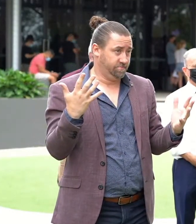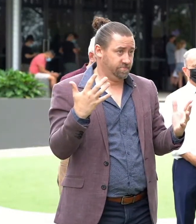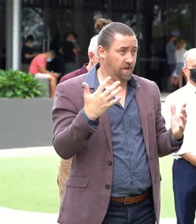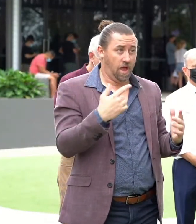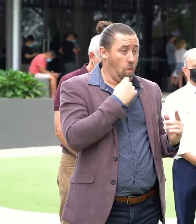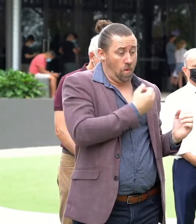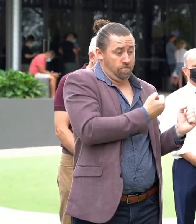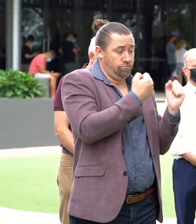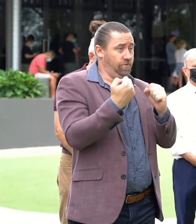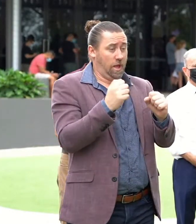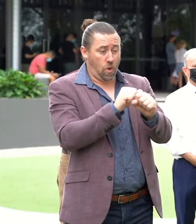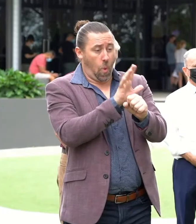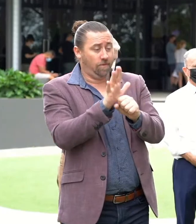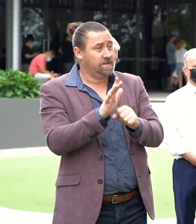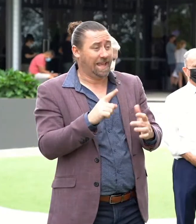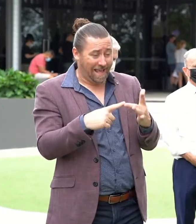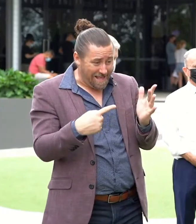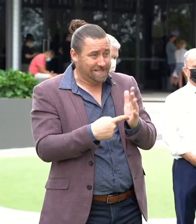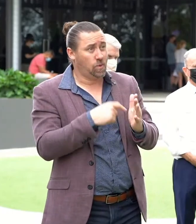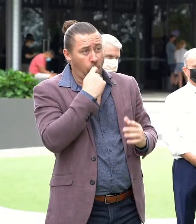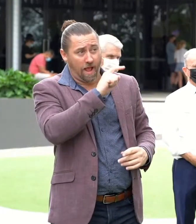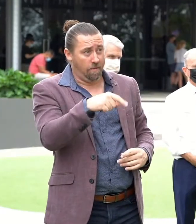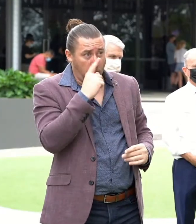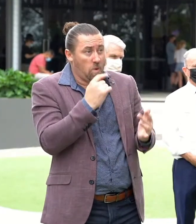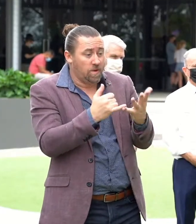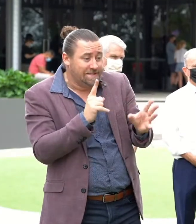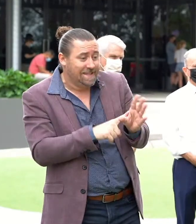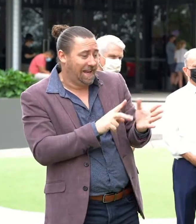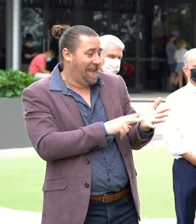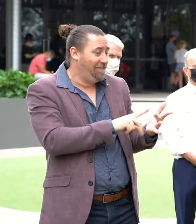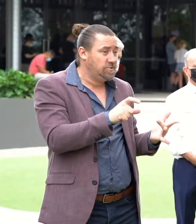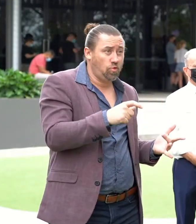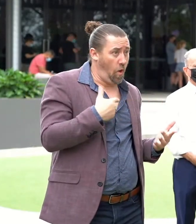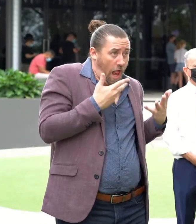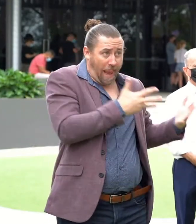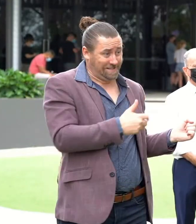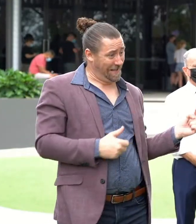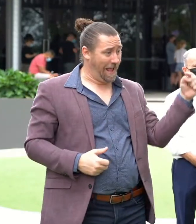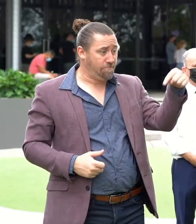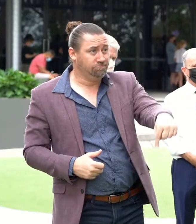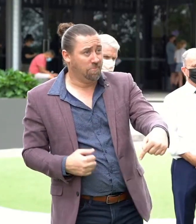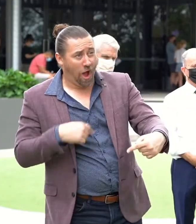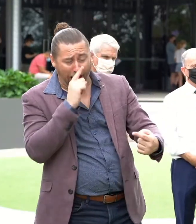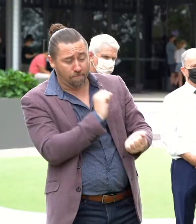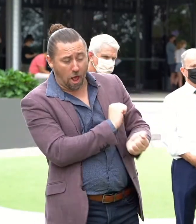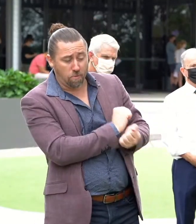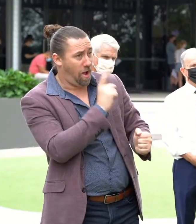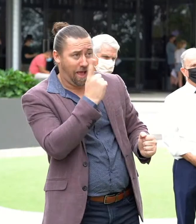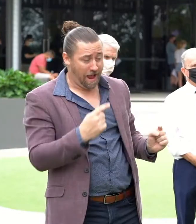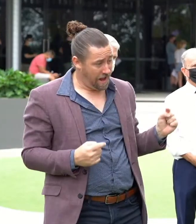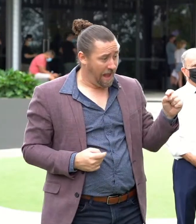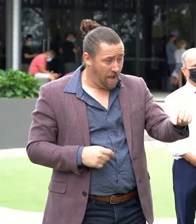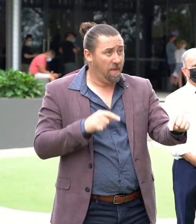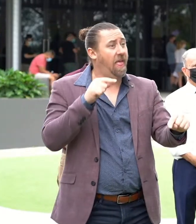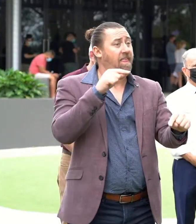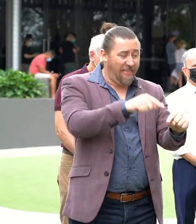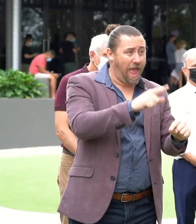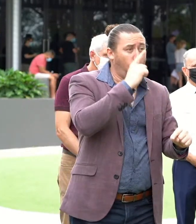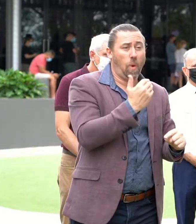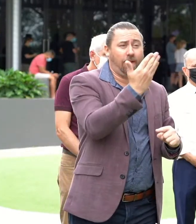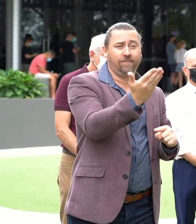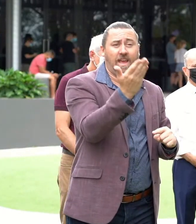Queensland. The virus will come into Queensland. There is no doubt about that, and it will seek out those that aren't vaccinated. So